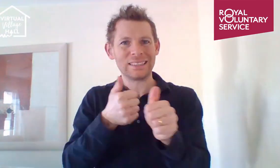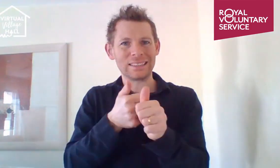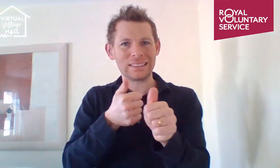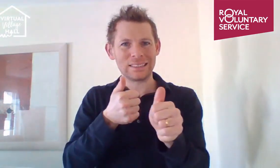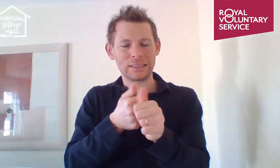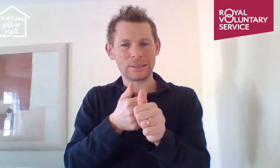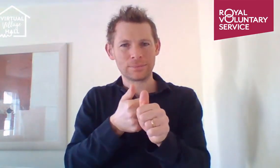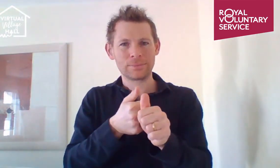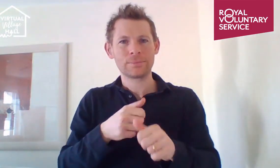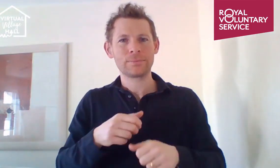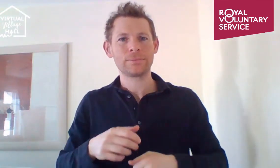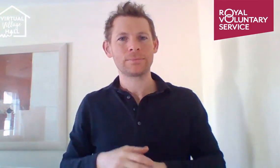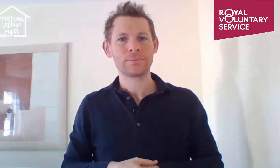Classroom assistant.